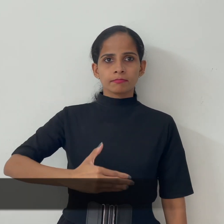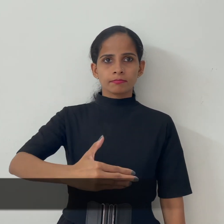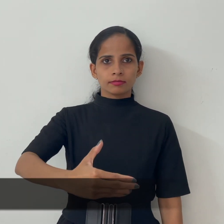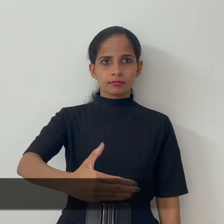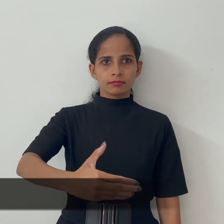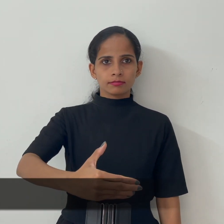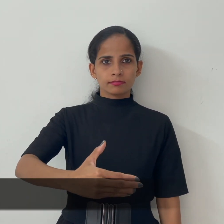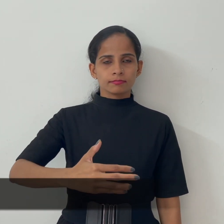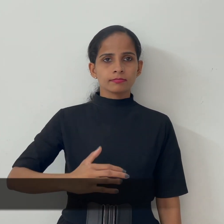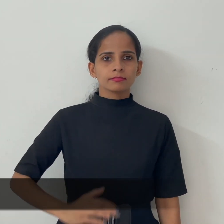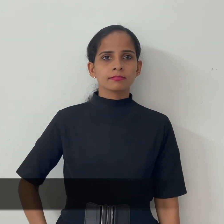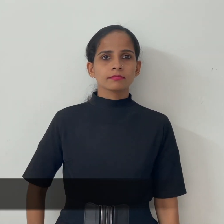Pregnant.